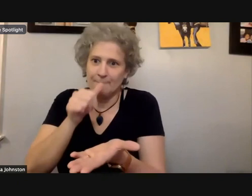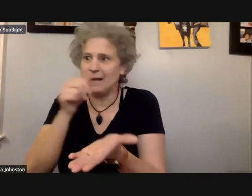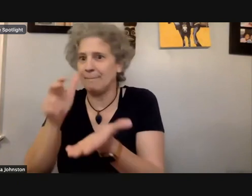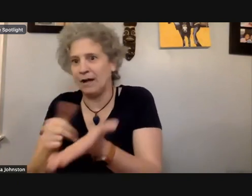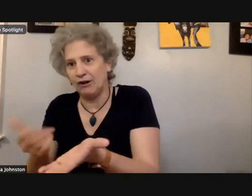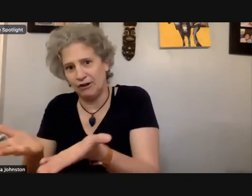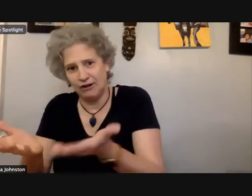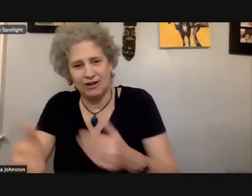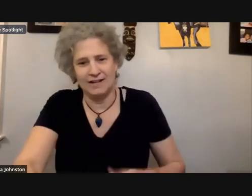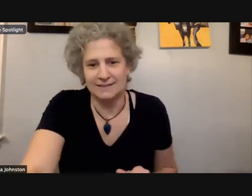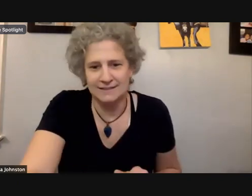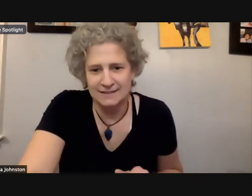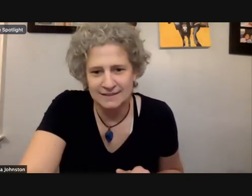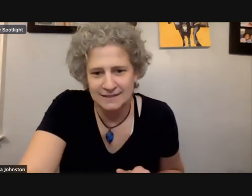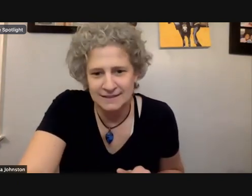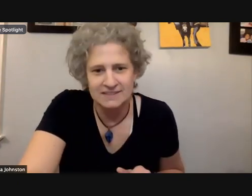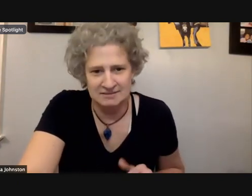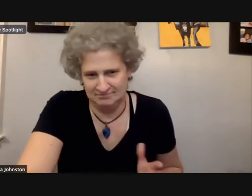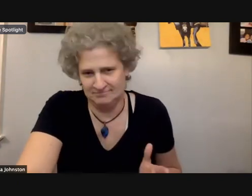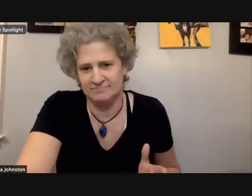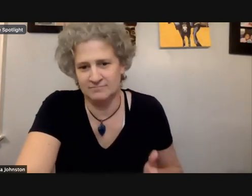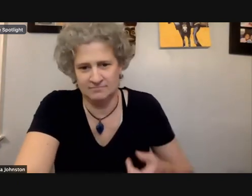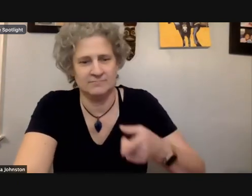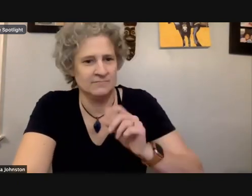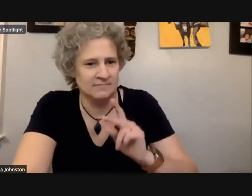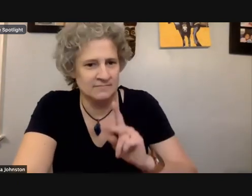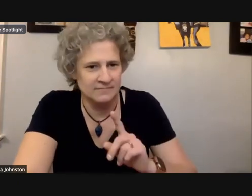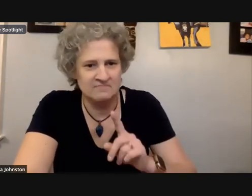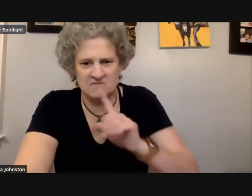strawberries, peanuts, peanut butter. That's a big one.